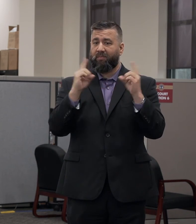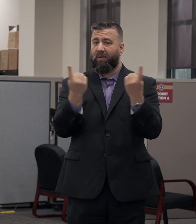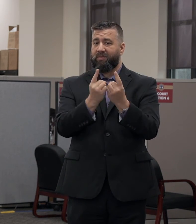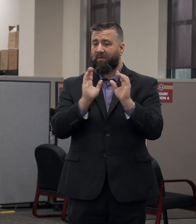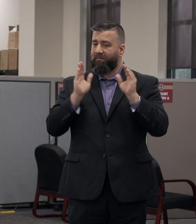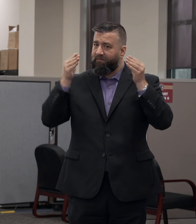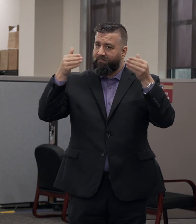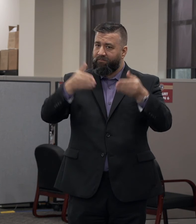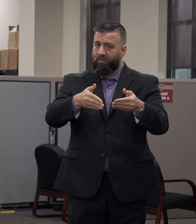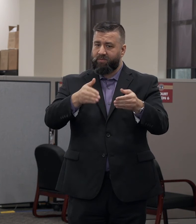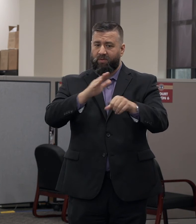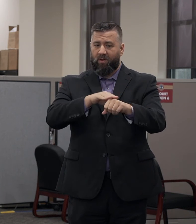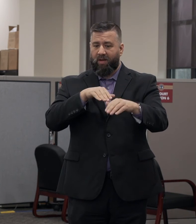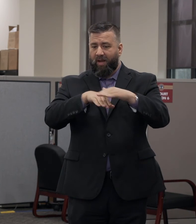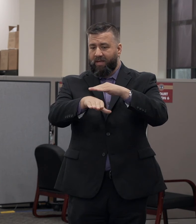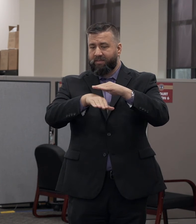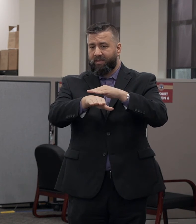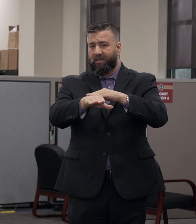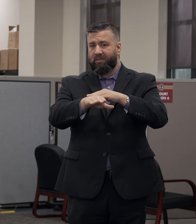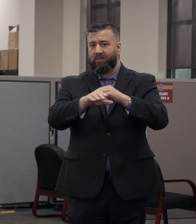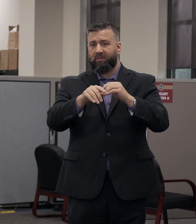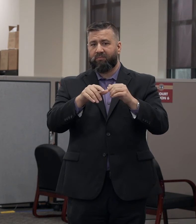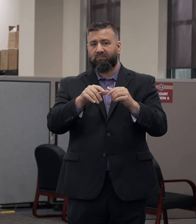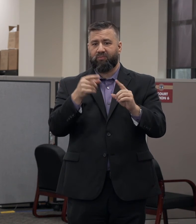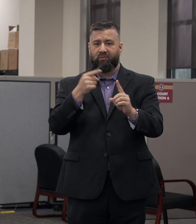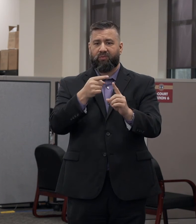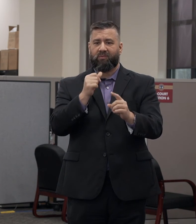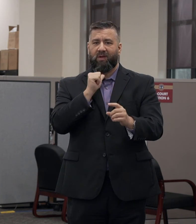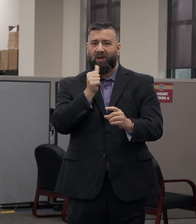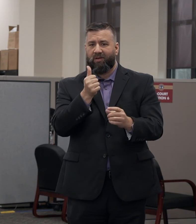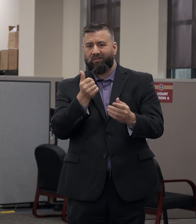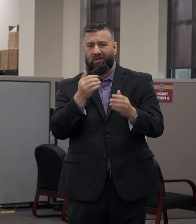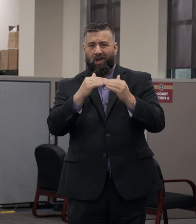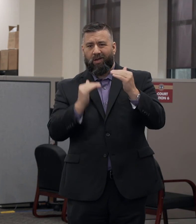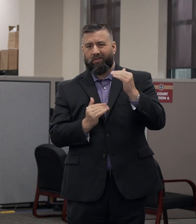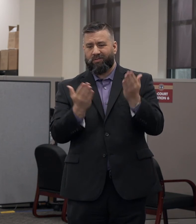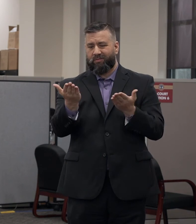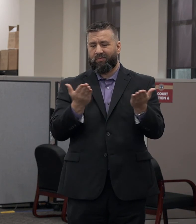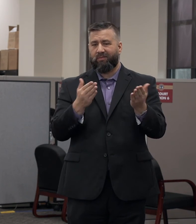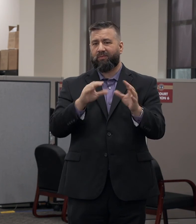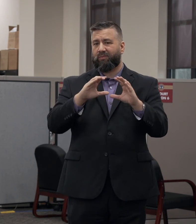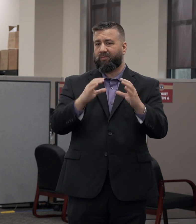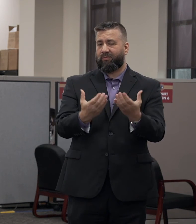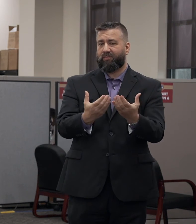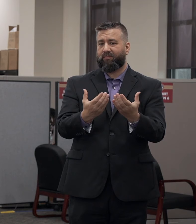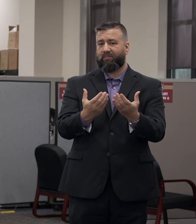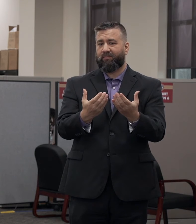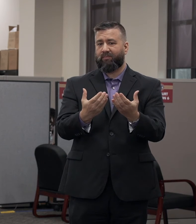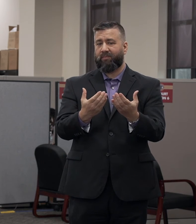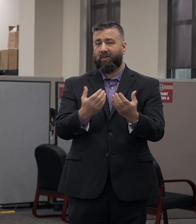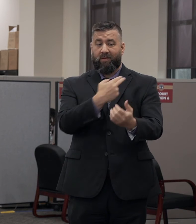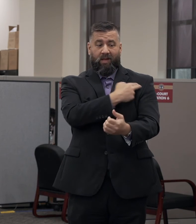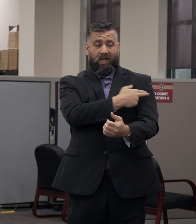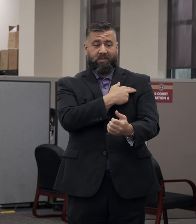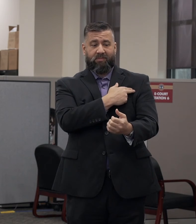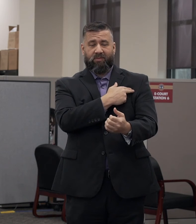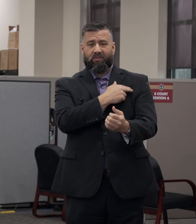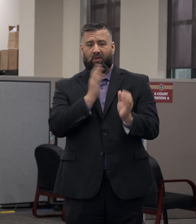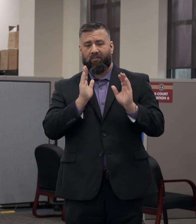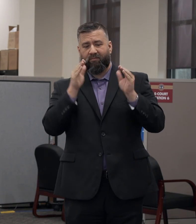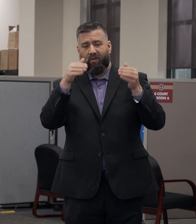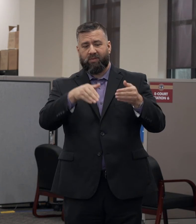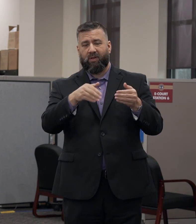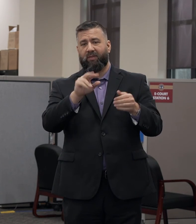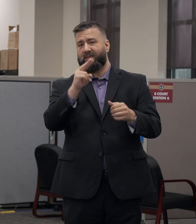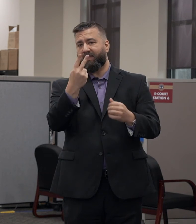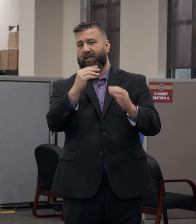on access to underserved populations, and our health systems are continuing to focus on the second tier